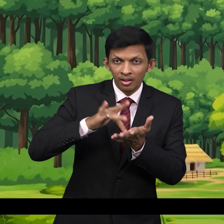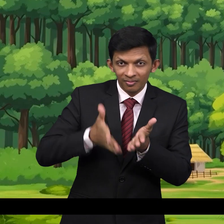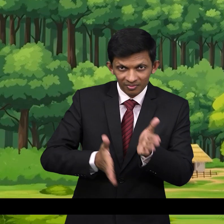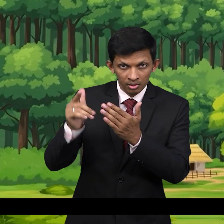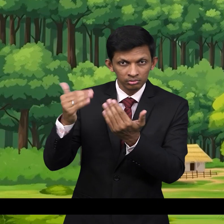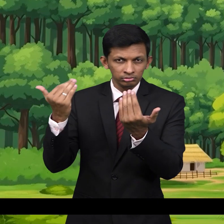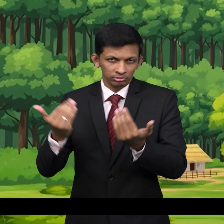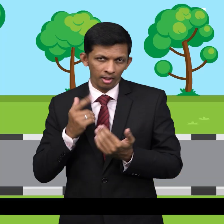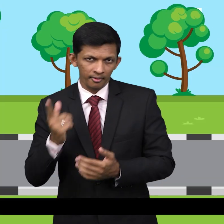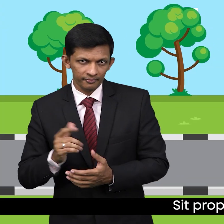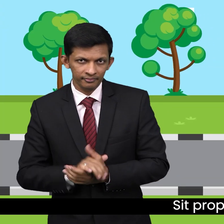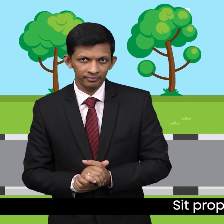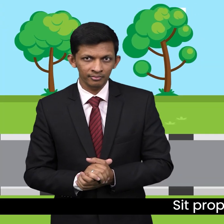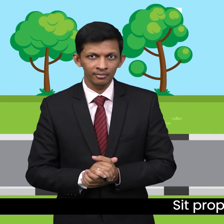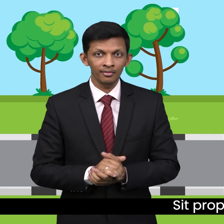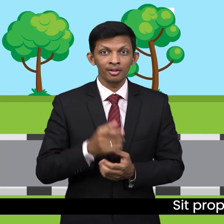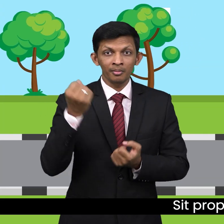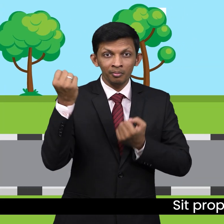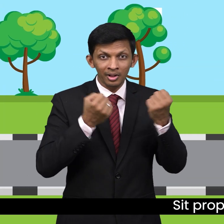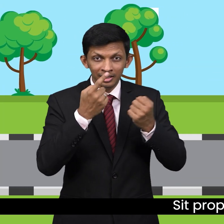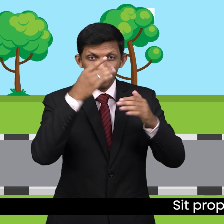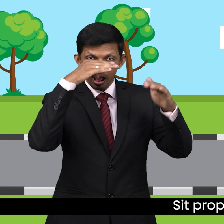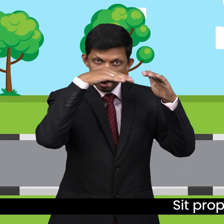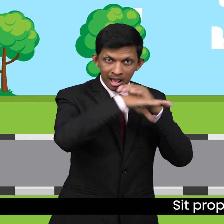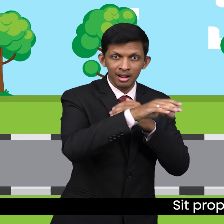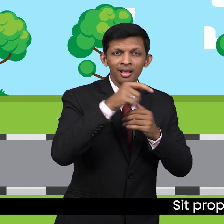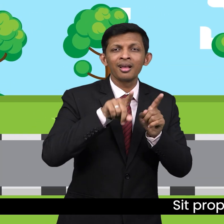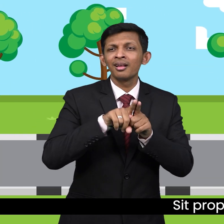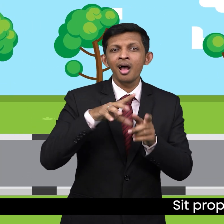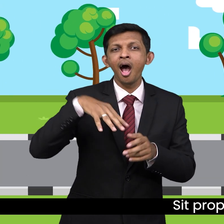travel safely, sit properly inside the vehicle,